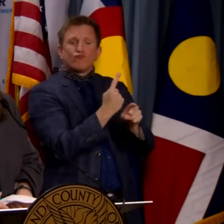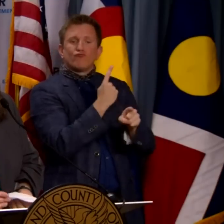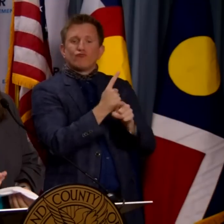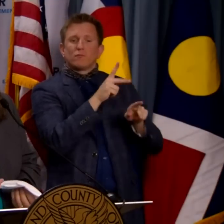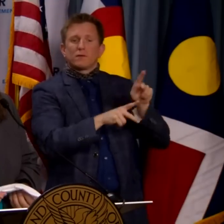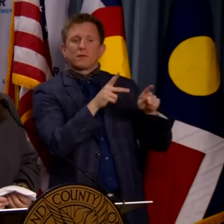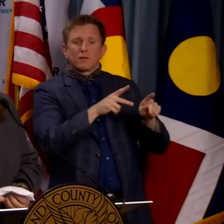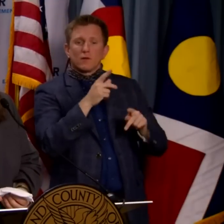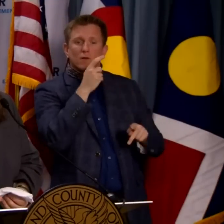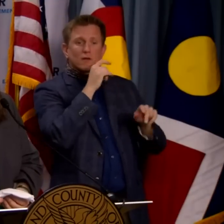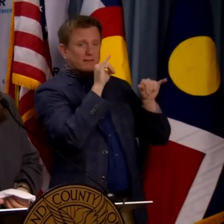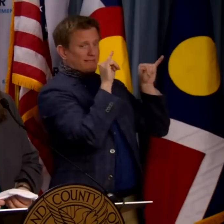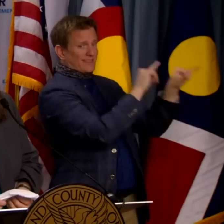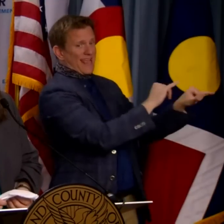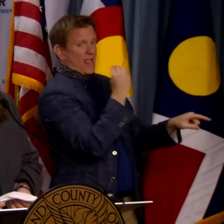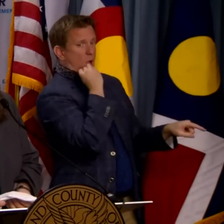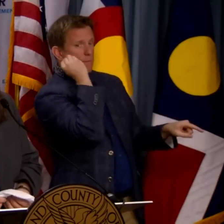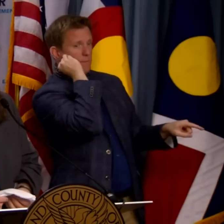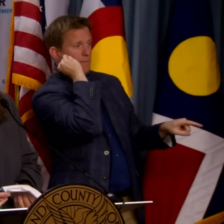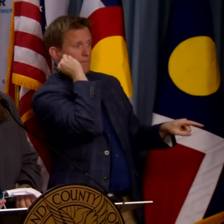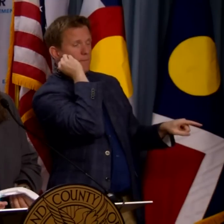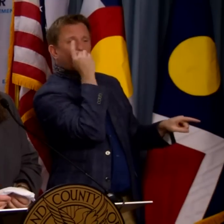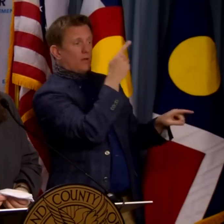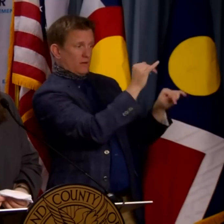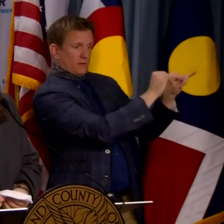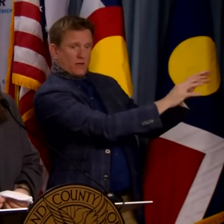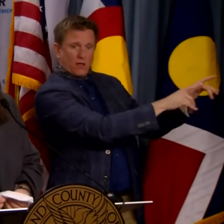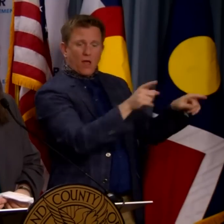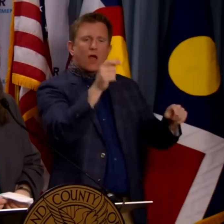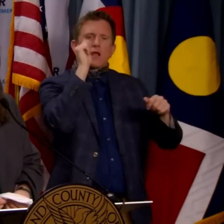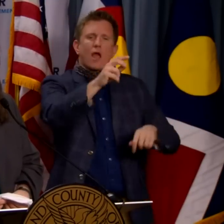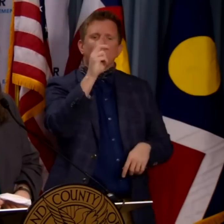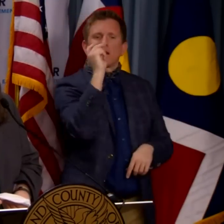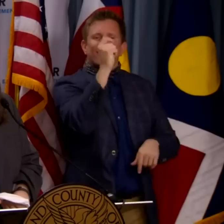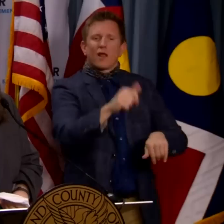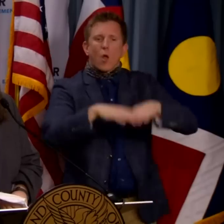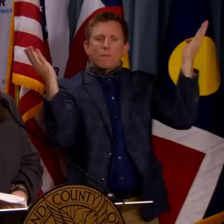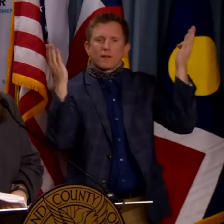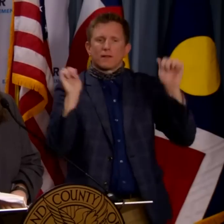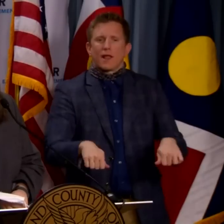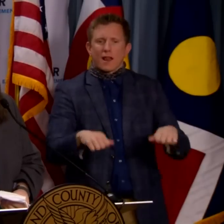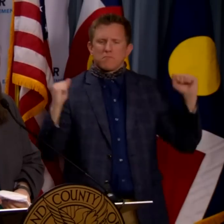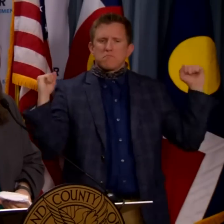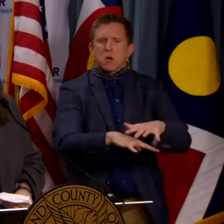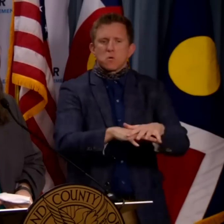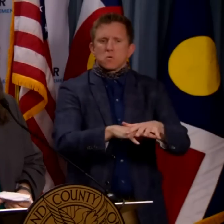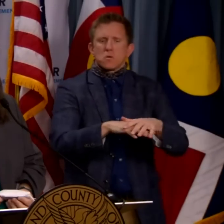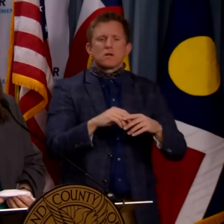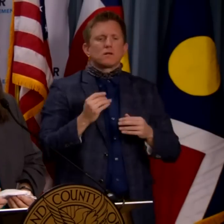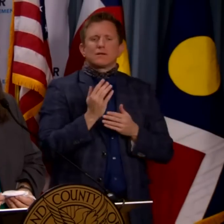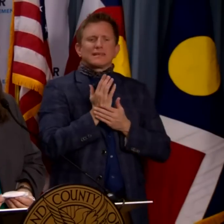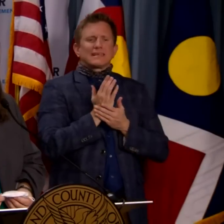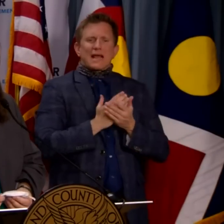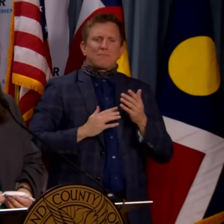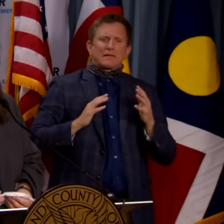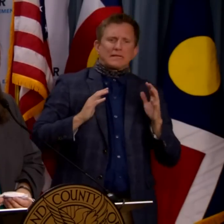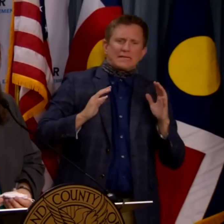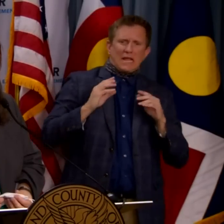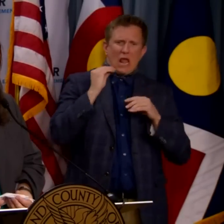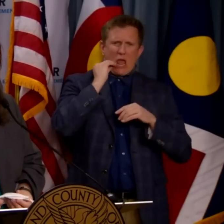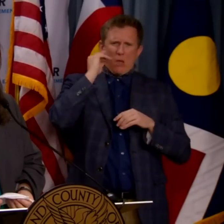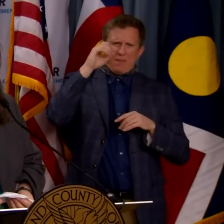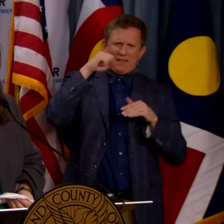up? The question's about the reasons why people might not be looking to use that. Some facilities, it's as simple as they